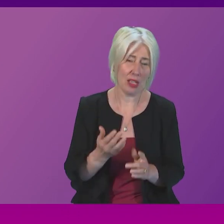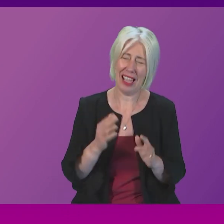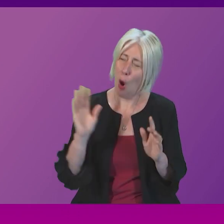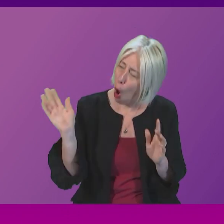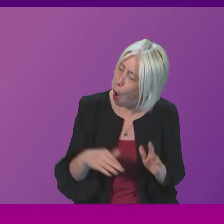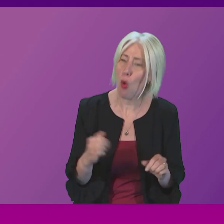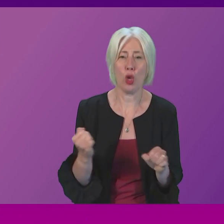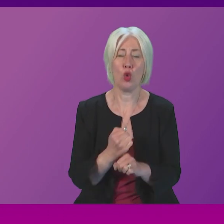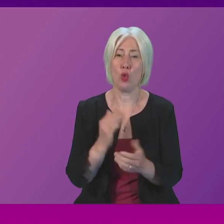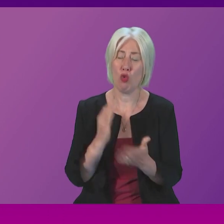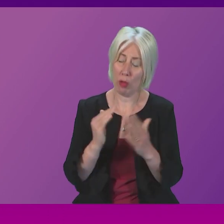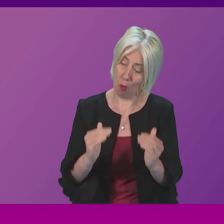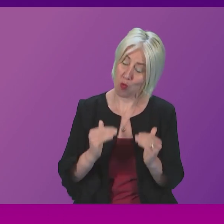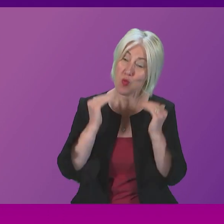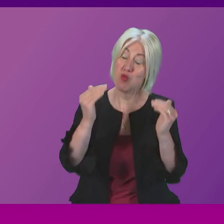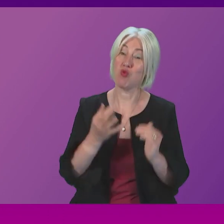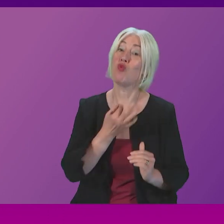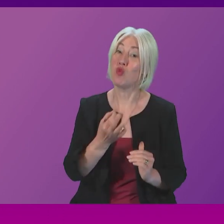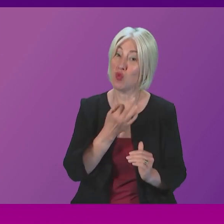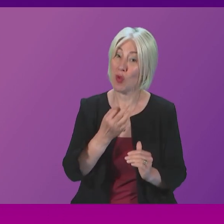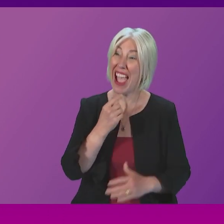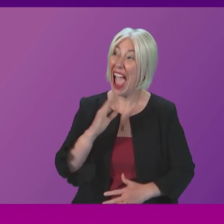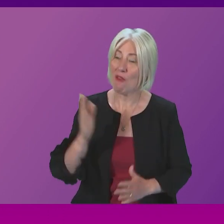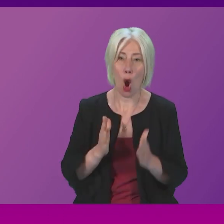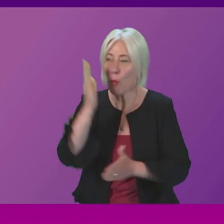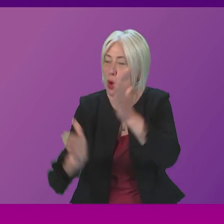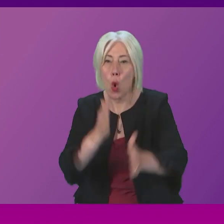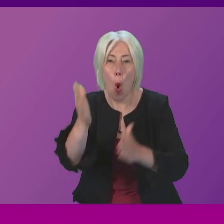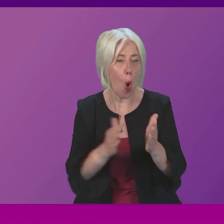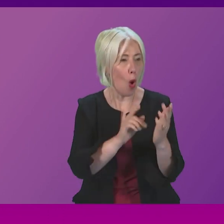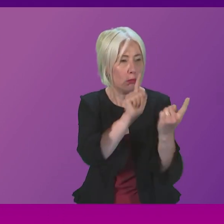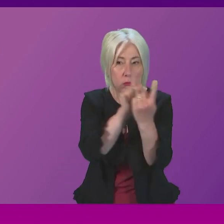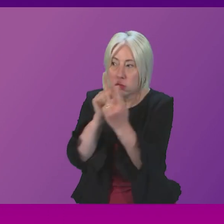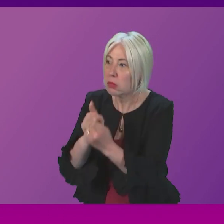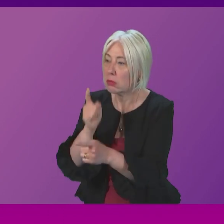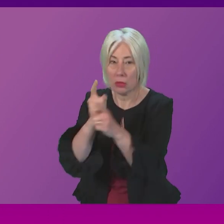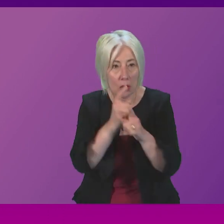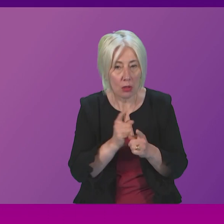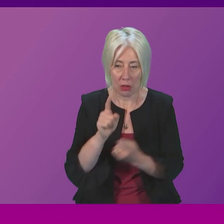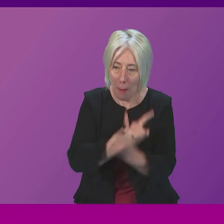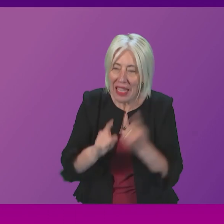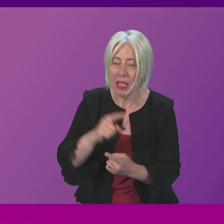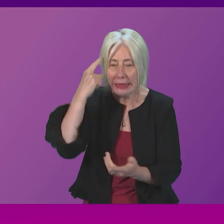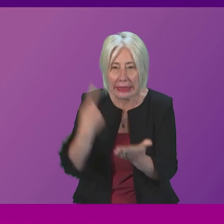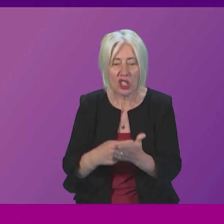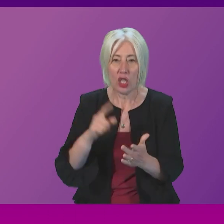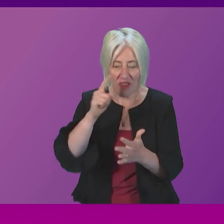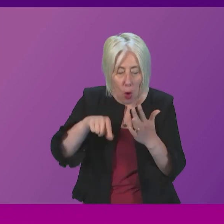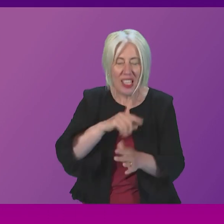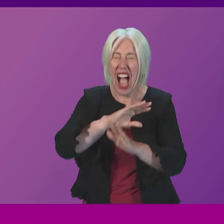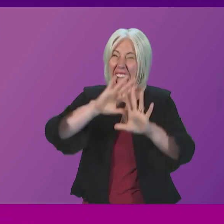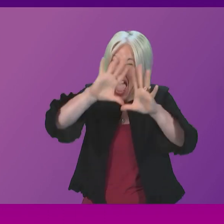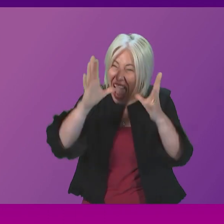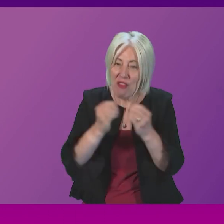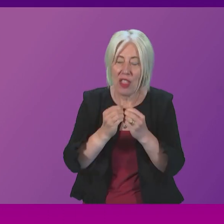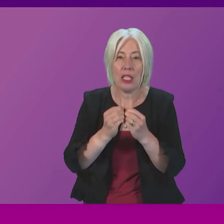is high stake. Everything. Look, everywhere you go, everyone you speak to, every meeting you're in, every decision you take, every vote you make, all of